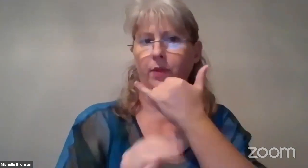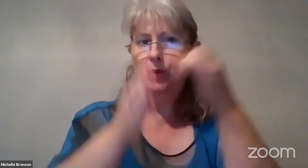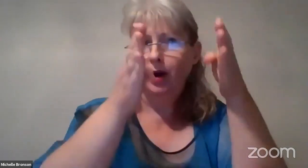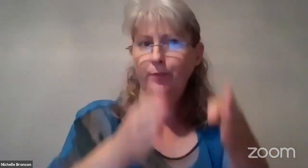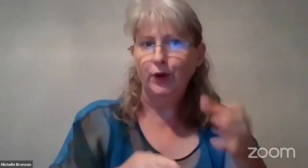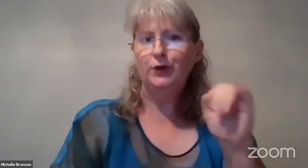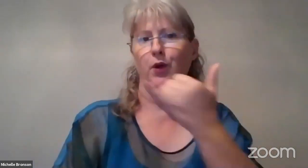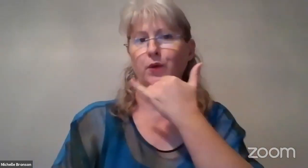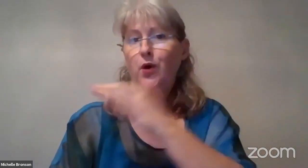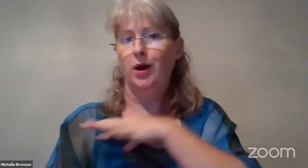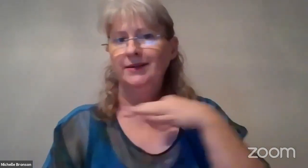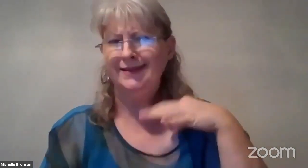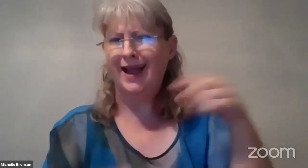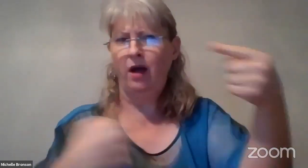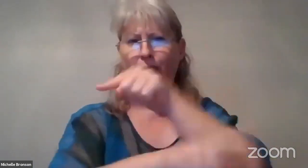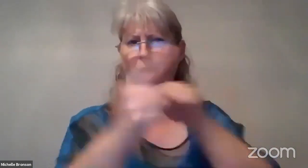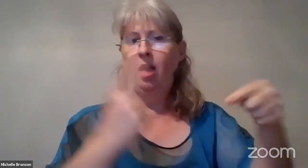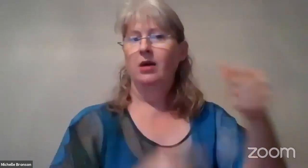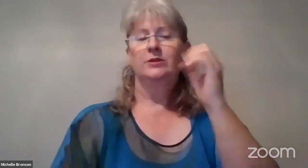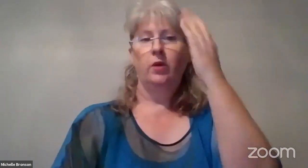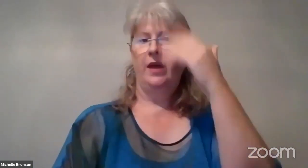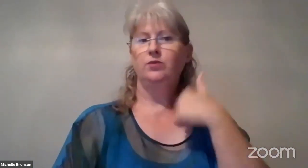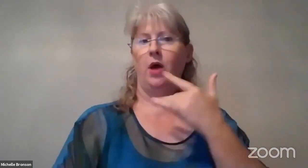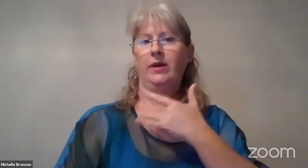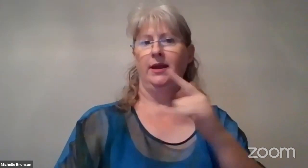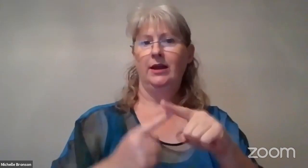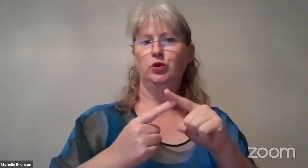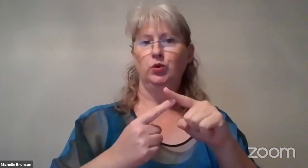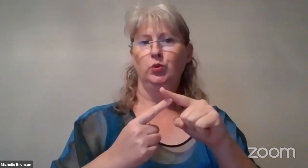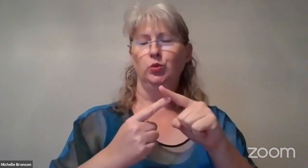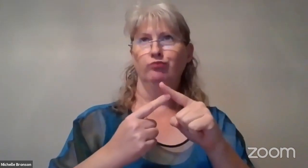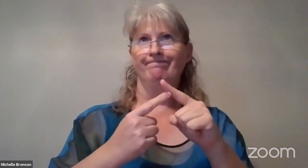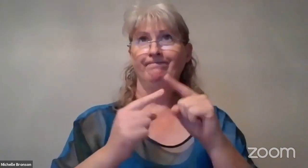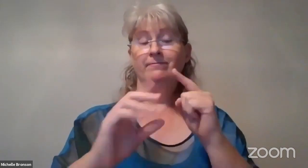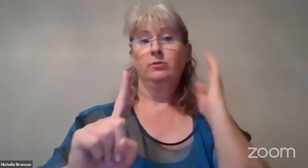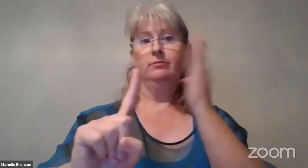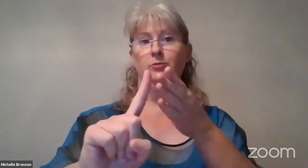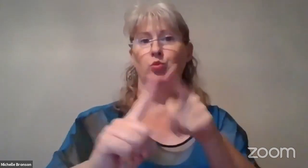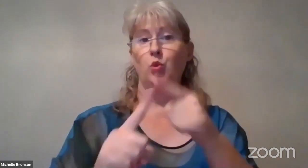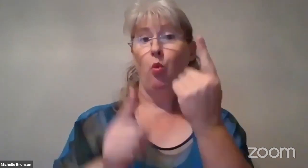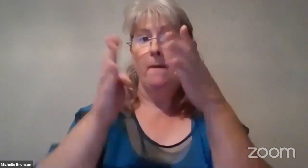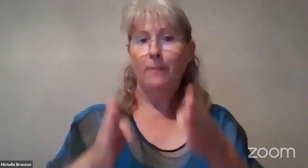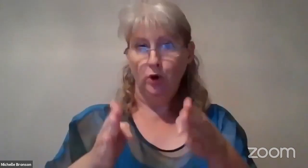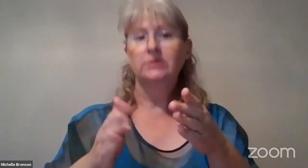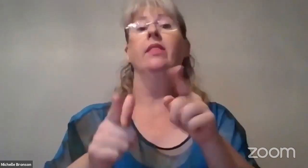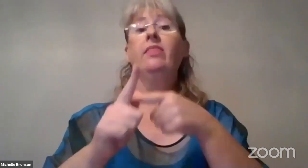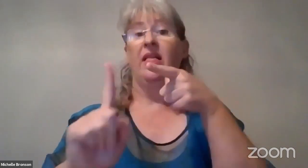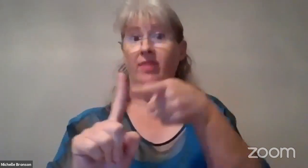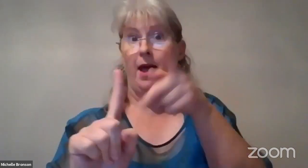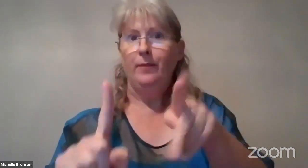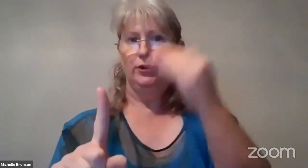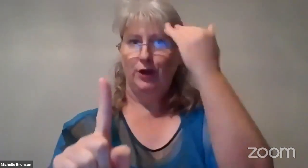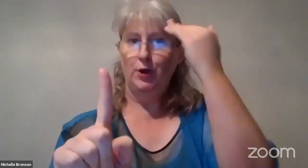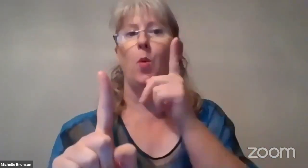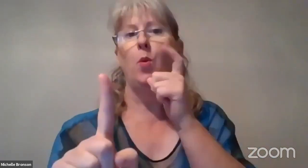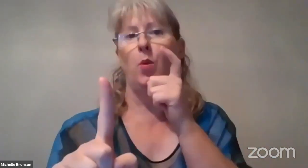sometimes people will email the wrong person if there are too many options. So we tend to just direct them to one email